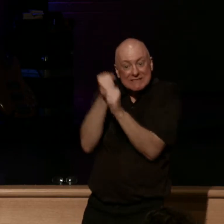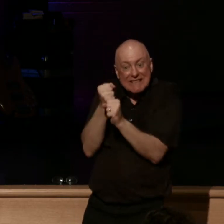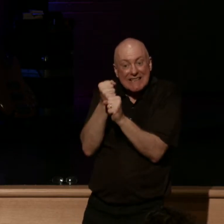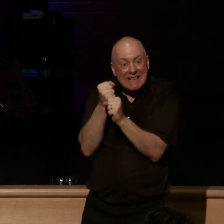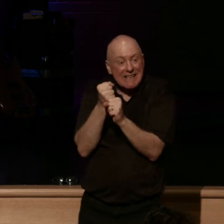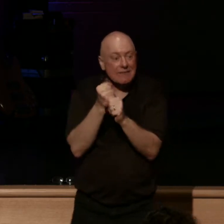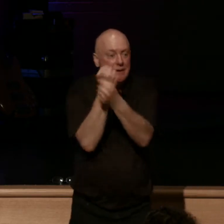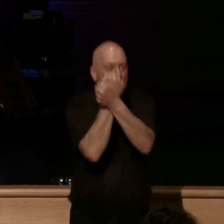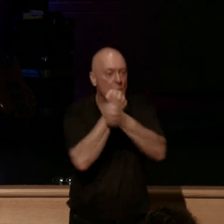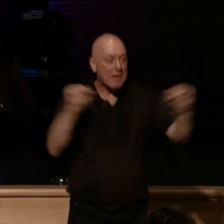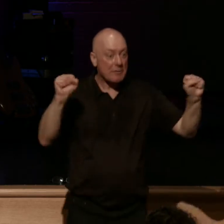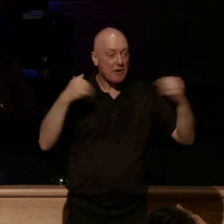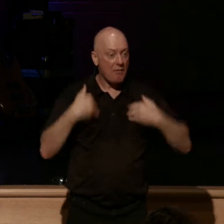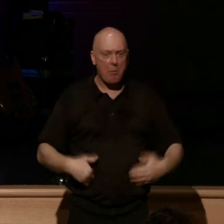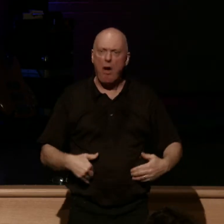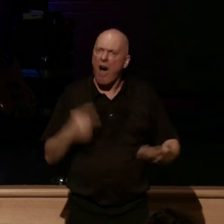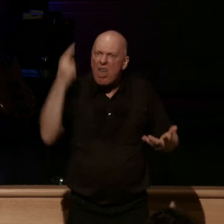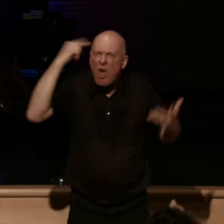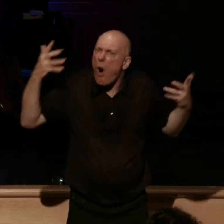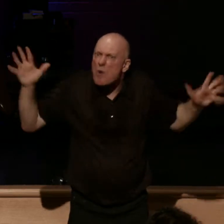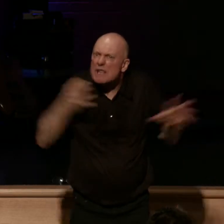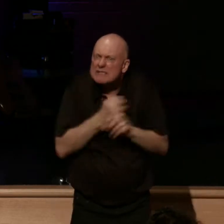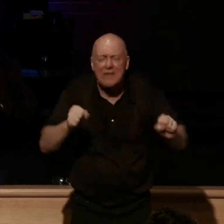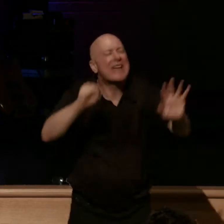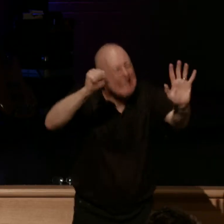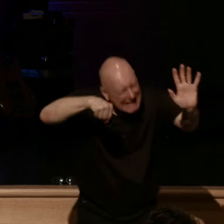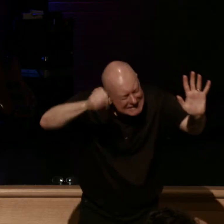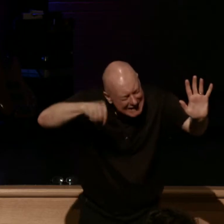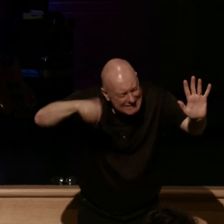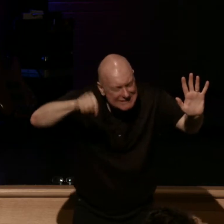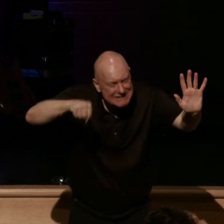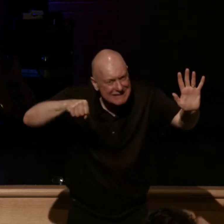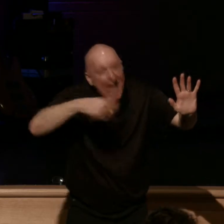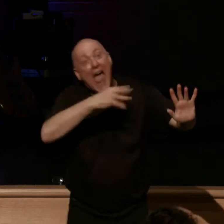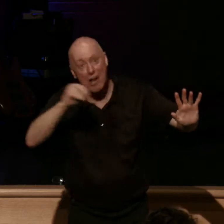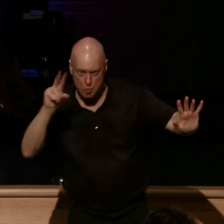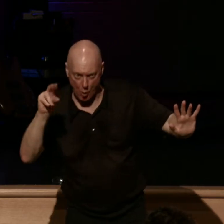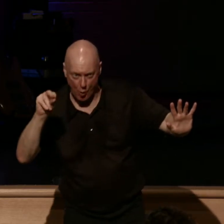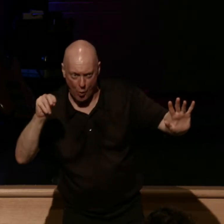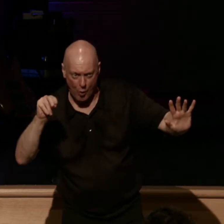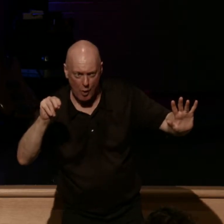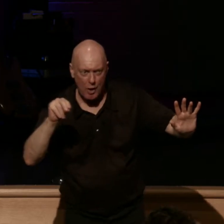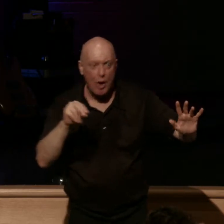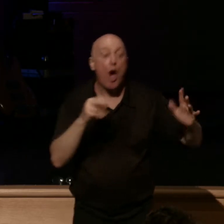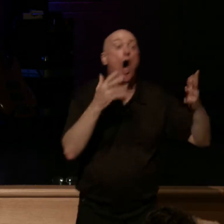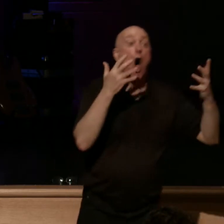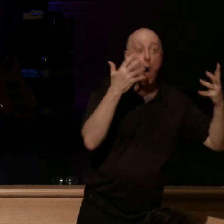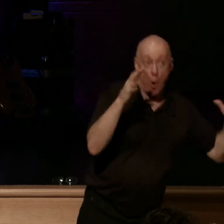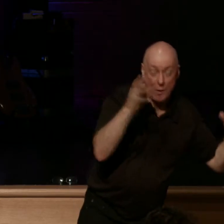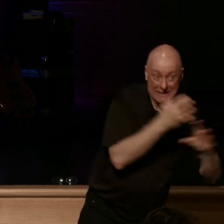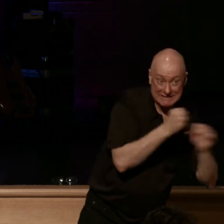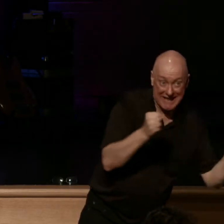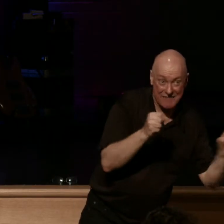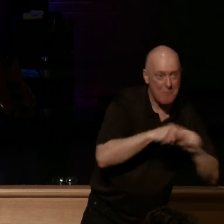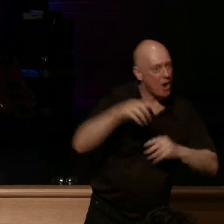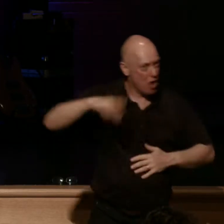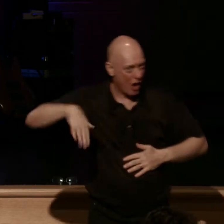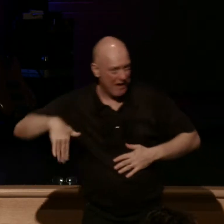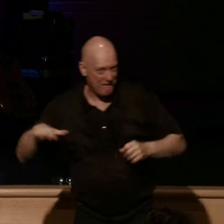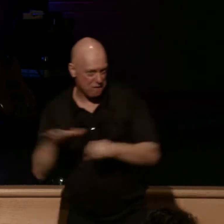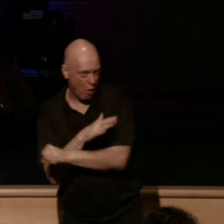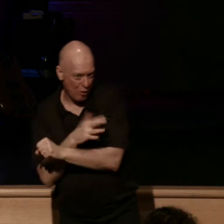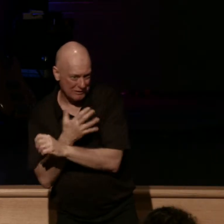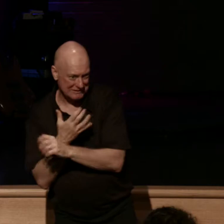redemption of our bodies. Like, I thought I was redeemed in Jesus Christ. Yes and no, or already, not yet. The